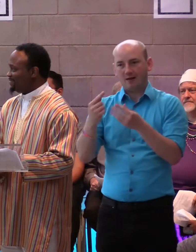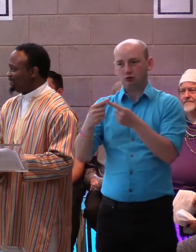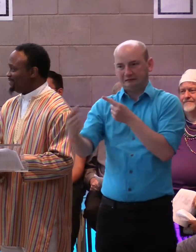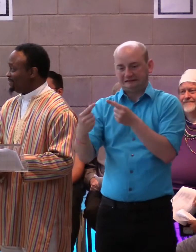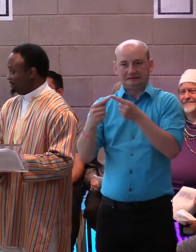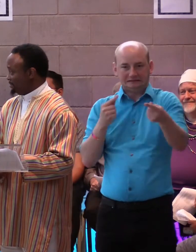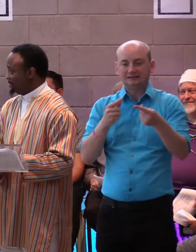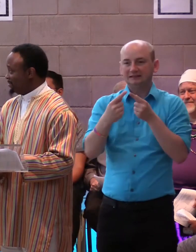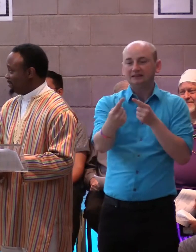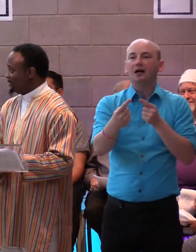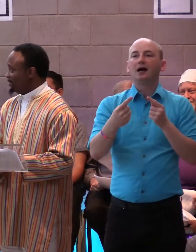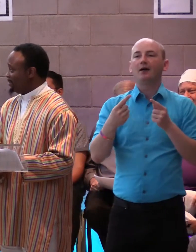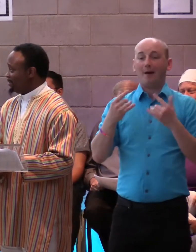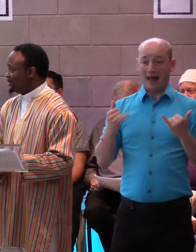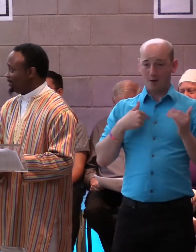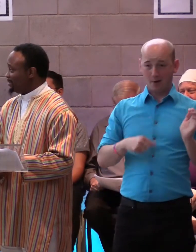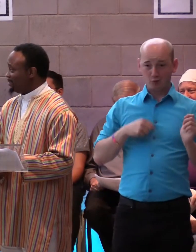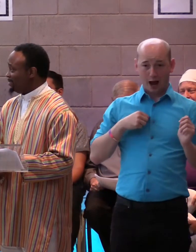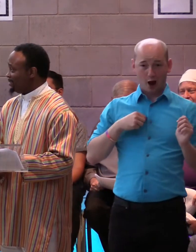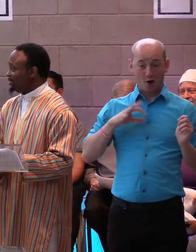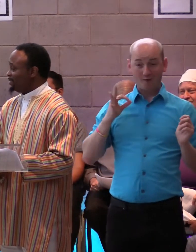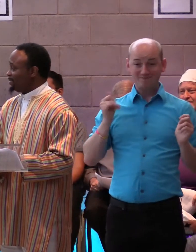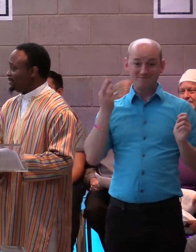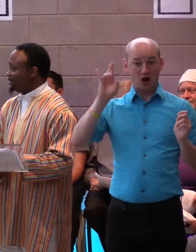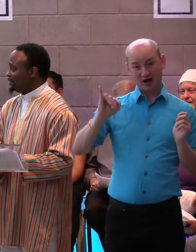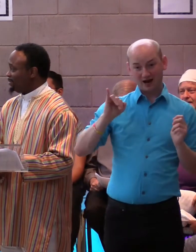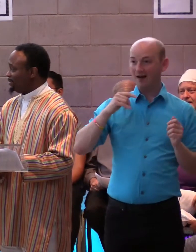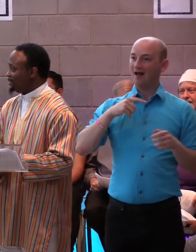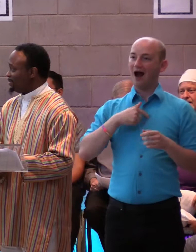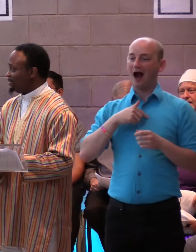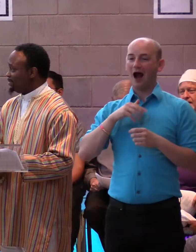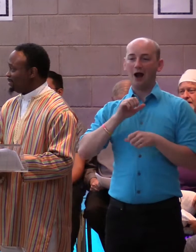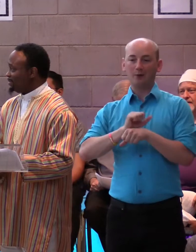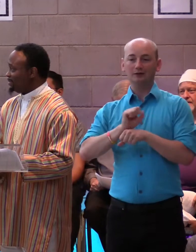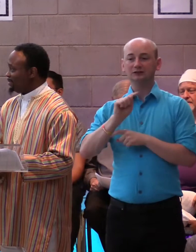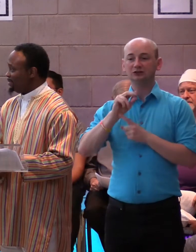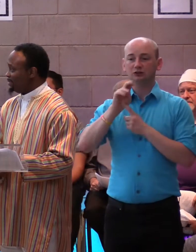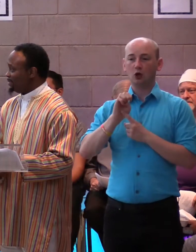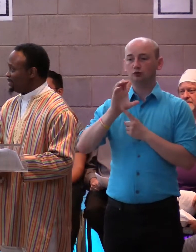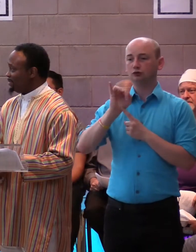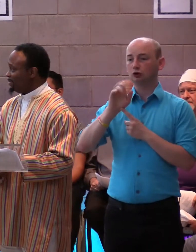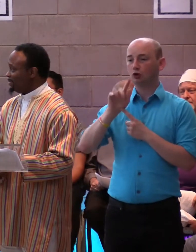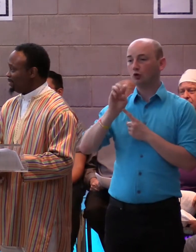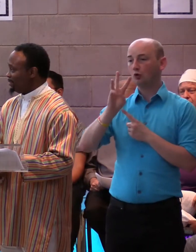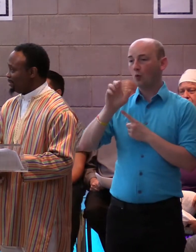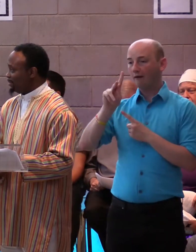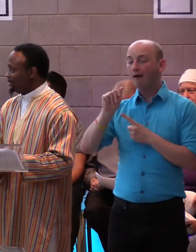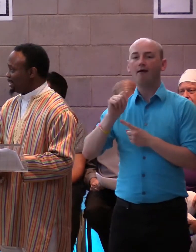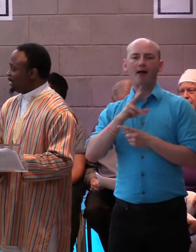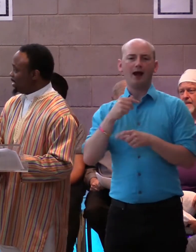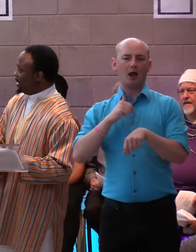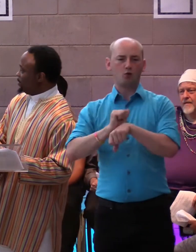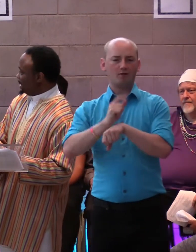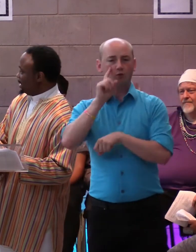radical fairy. I'm in Stone Circle Wicca and a minister in training with Circle Sanctuary. And this community